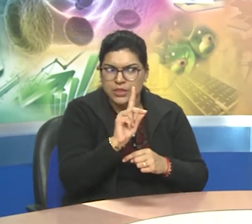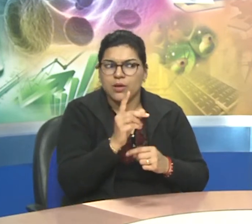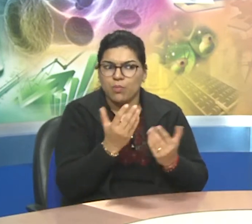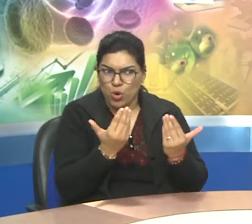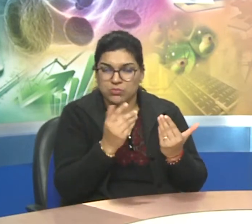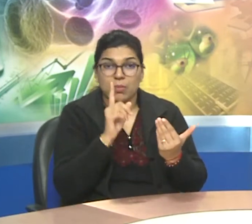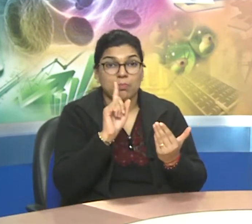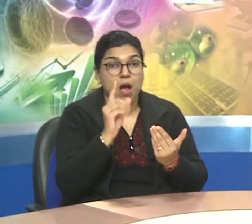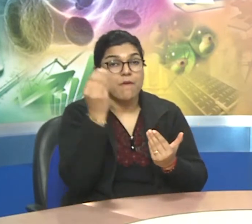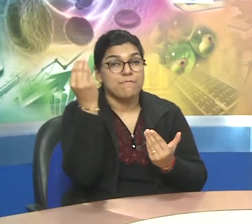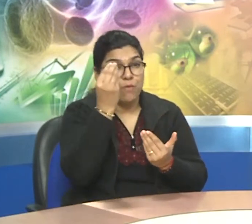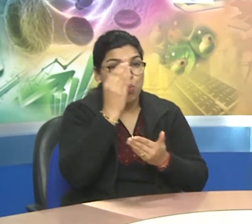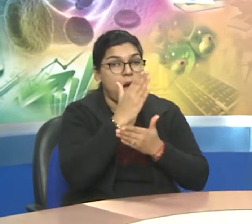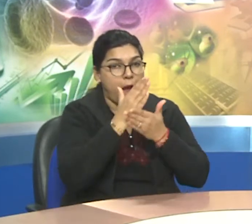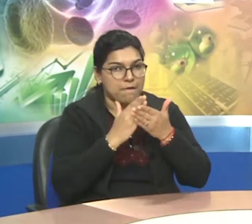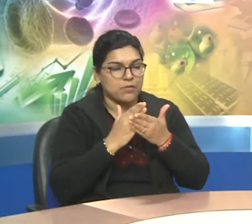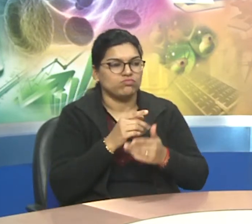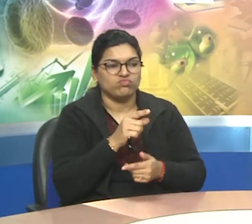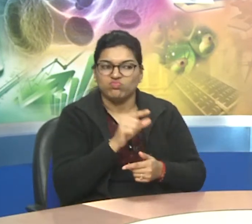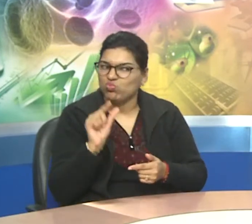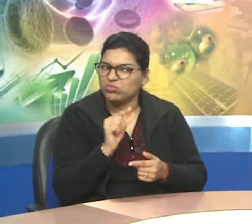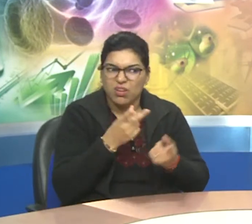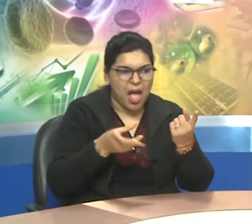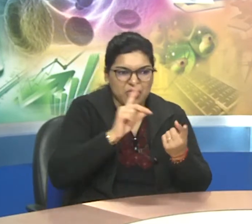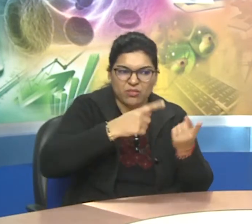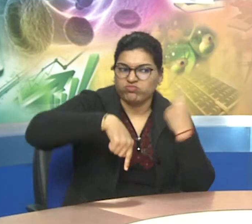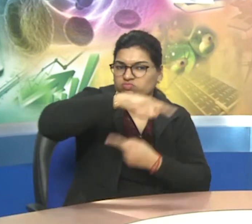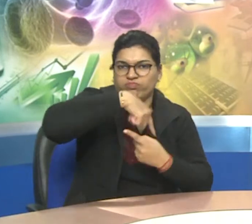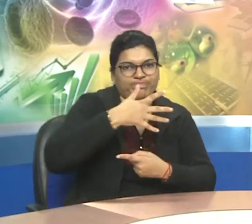So we will find the answer of these two questions in our paragraph.